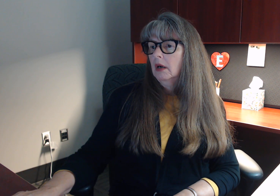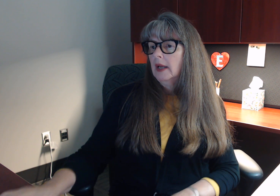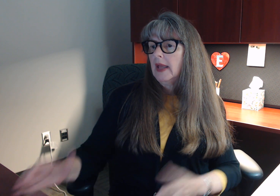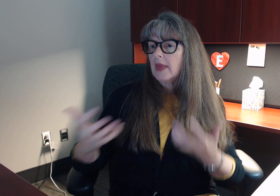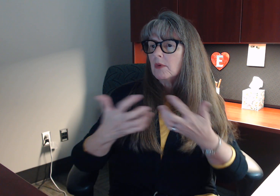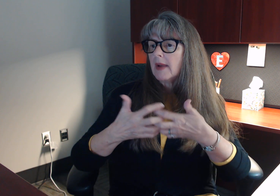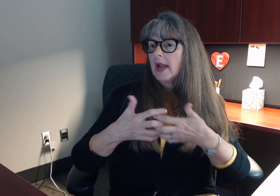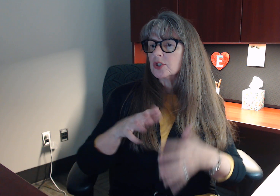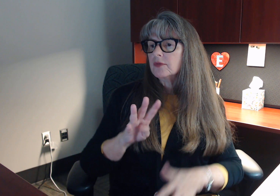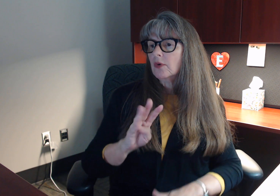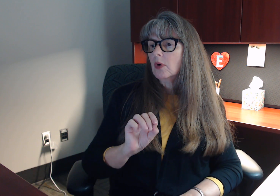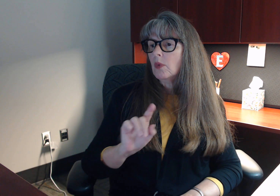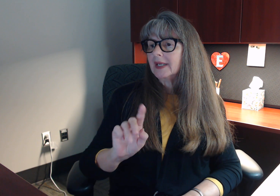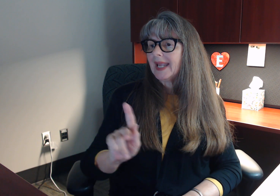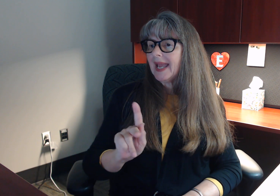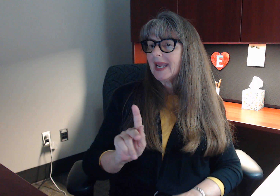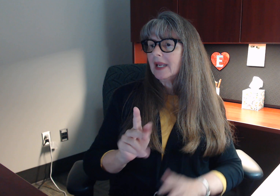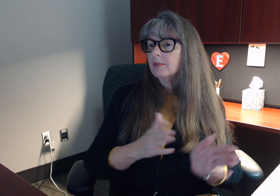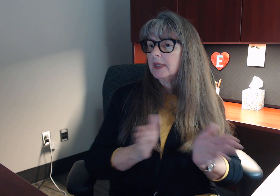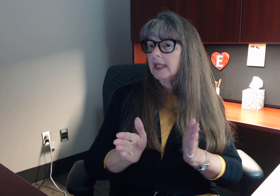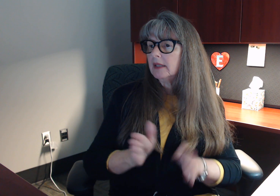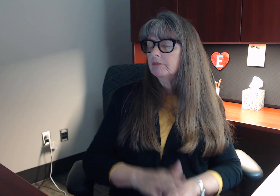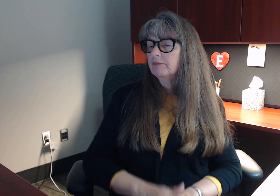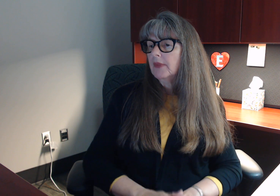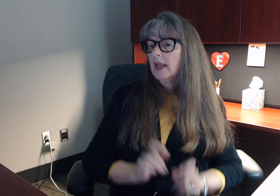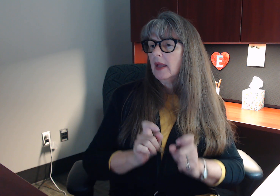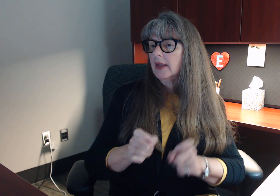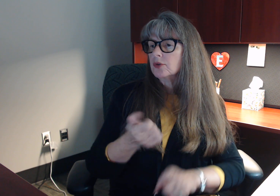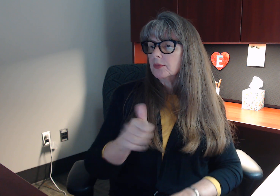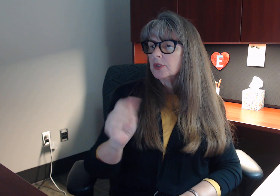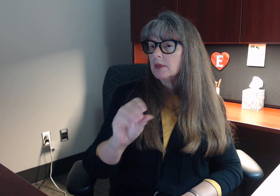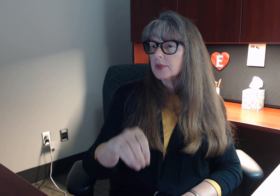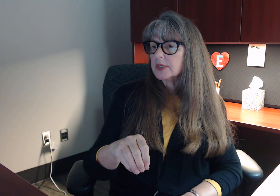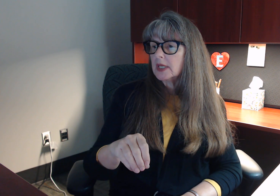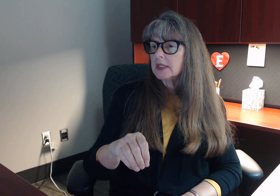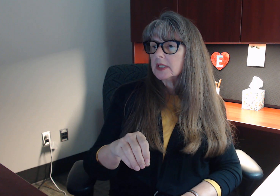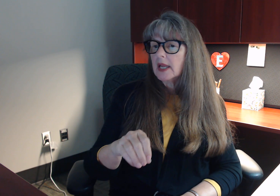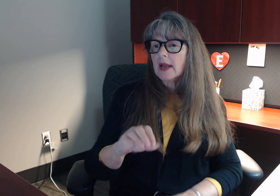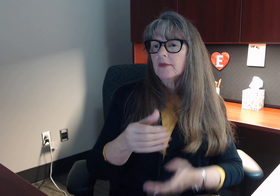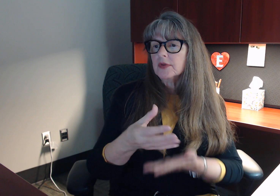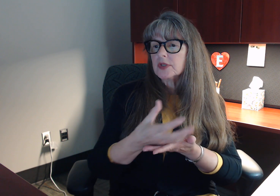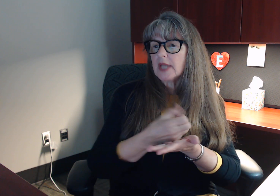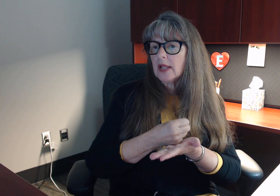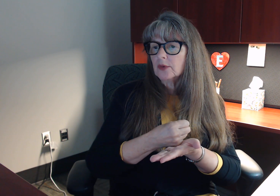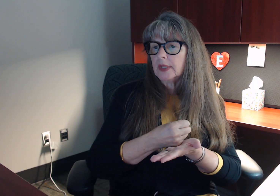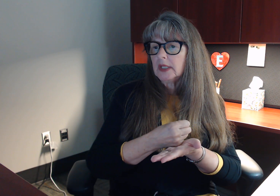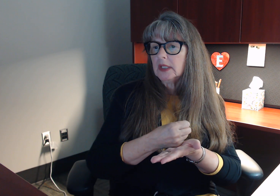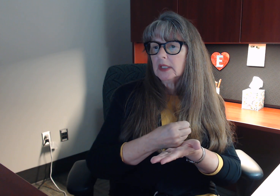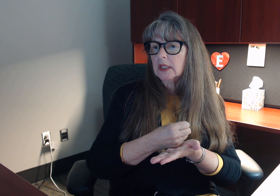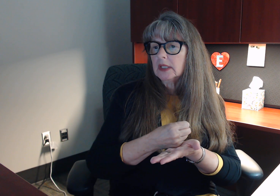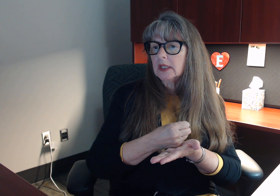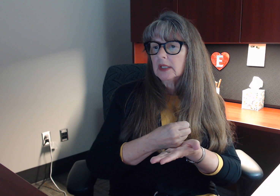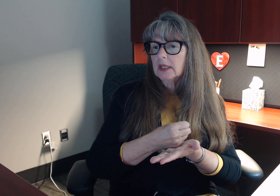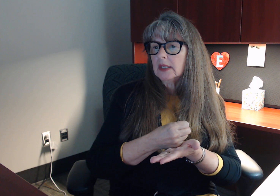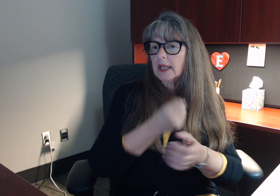And they will match 401k plan, and they contribute 10% of the salary